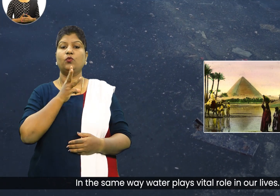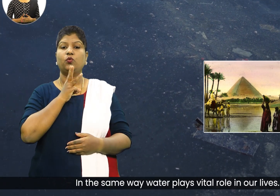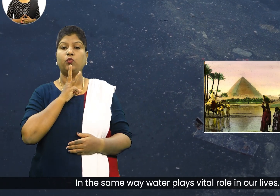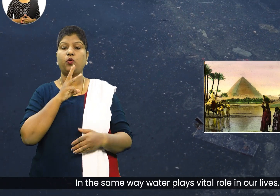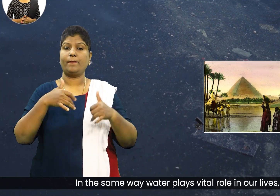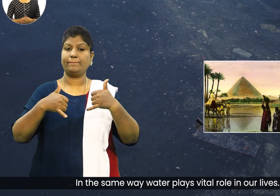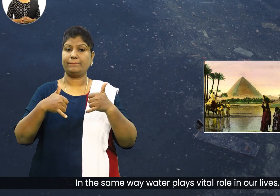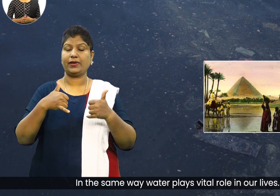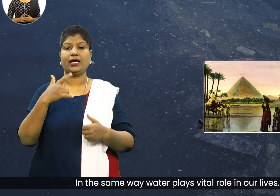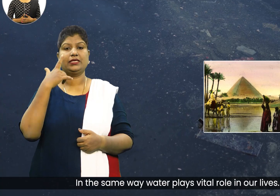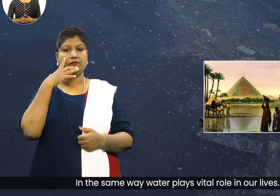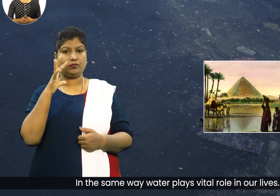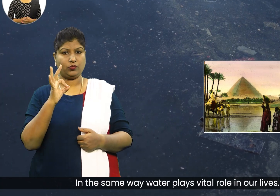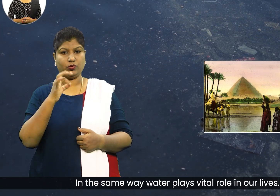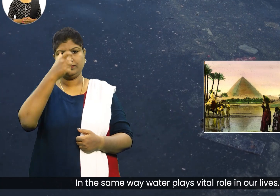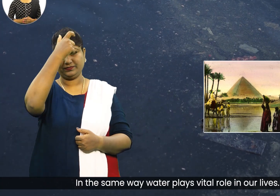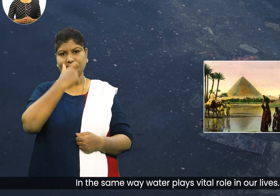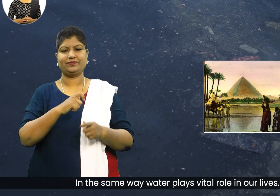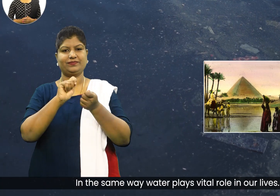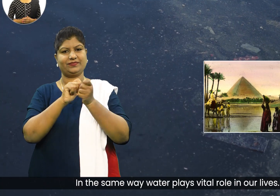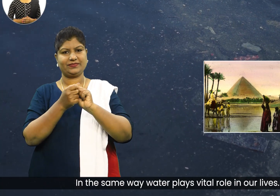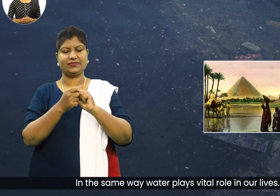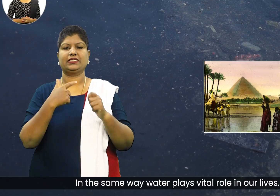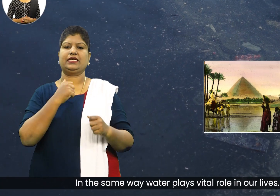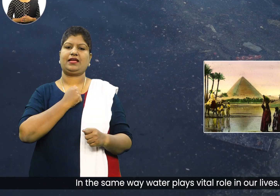plays a vital role in our lives.